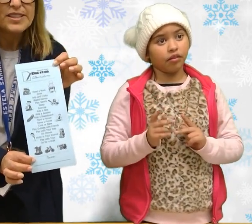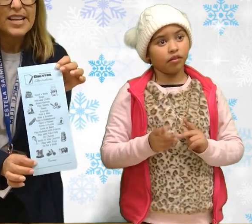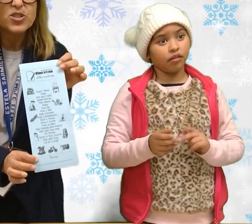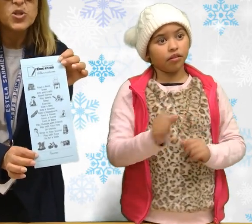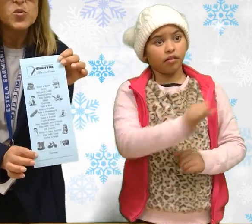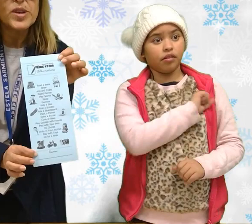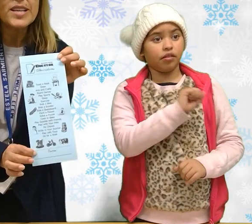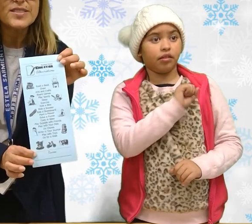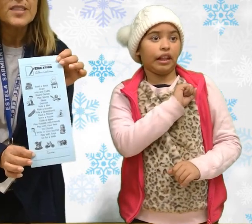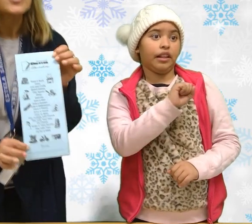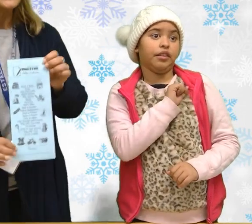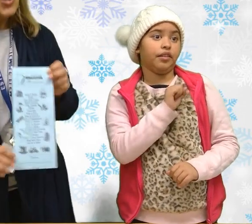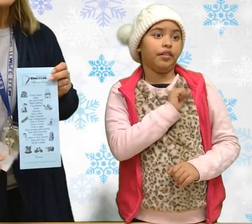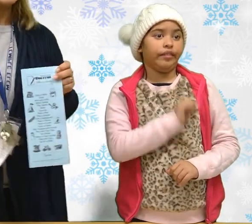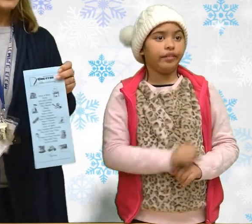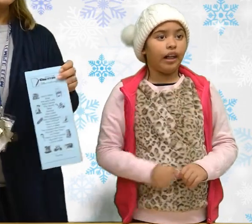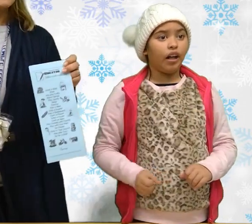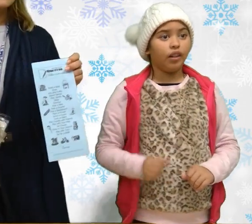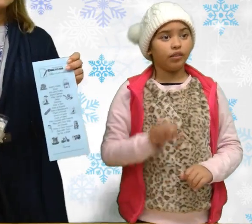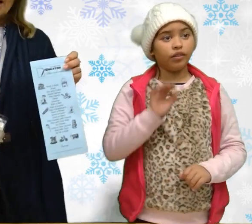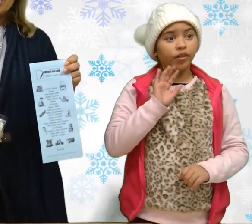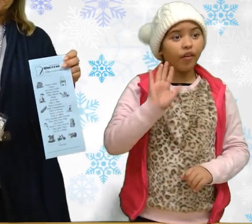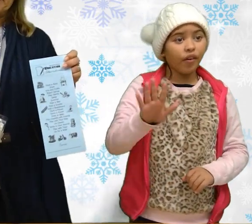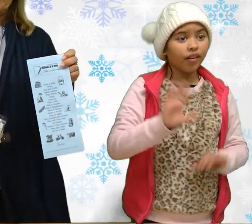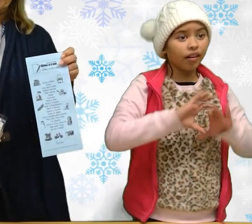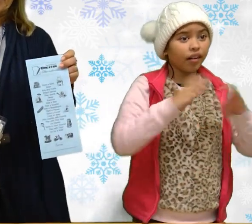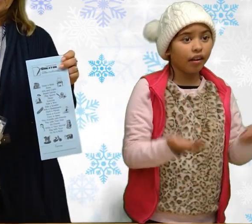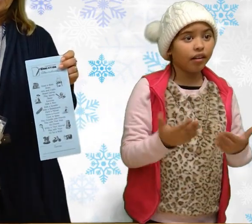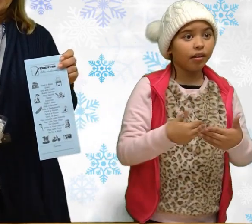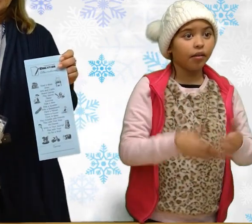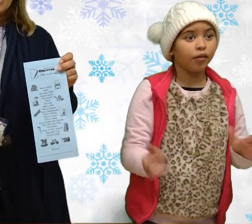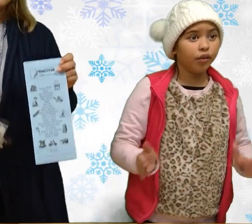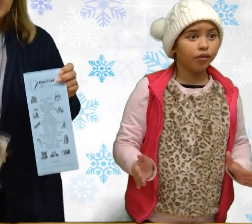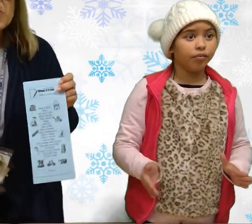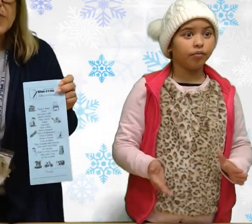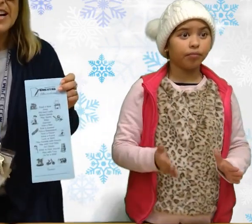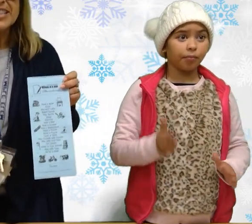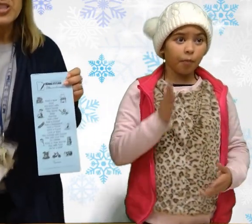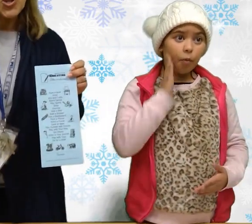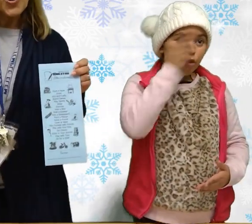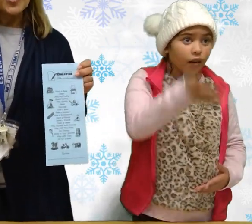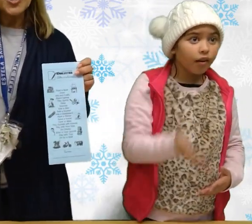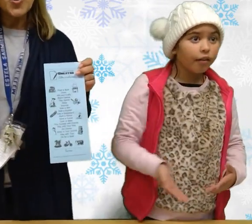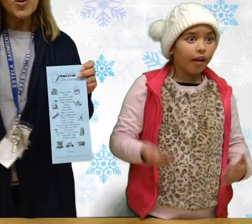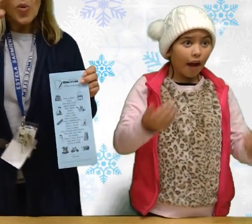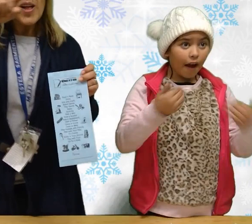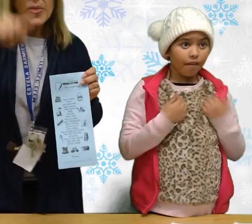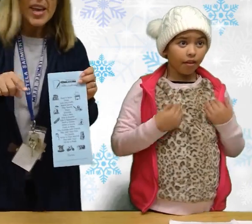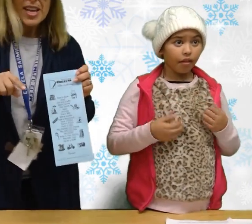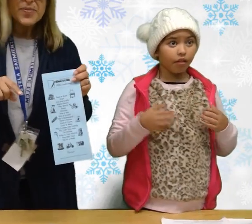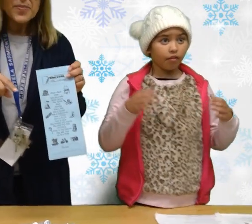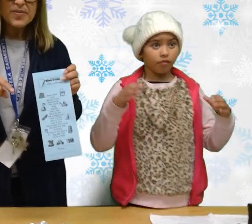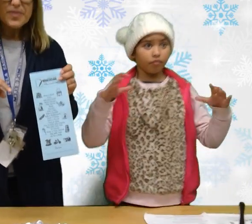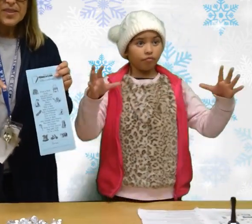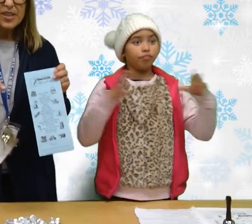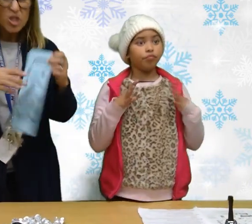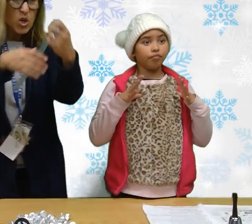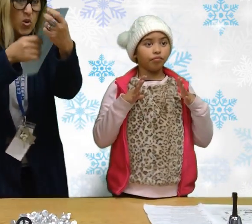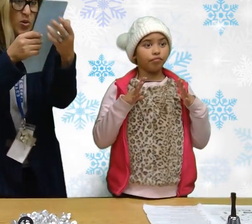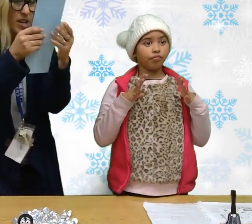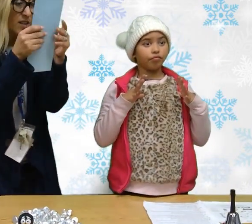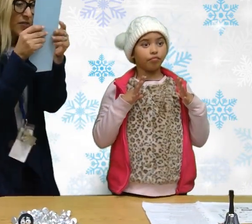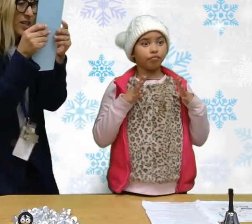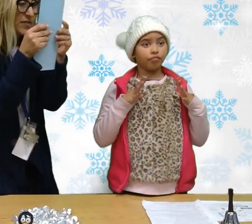Over the next 2 weeks, you're gonna have a lot of time. And if you find that you're only doing one thing,